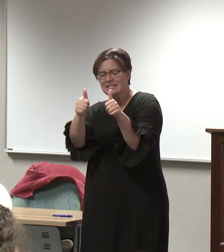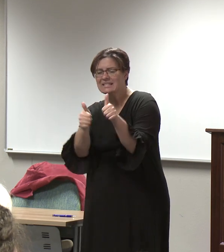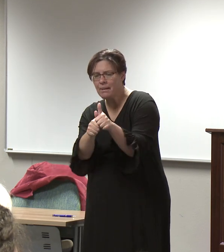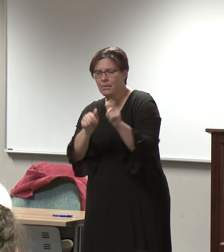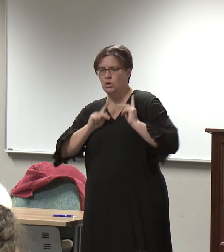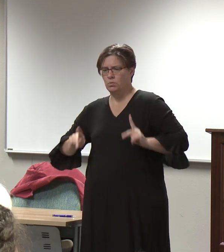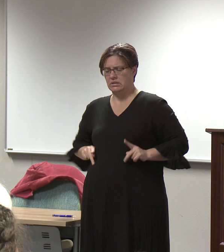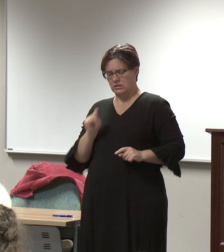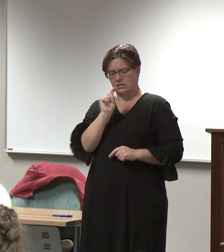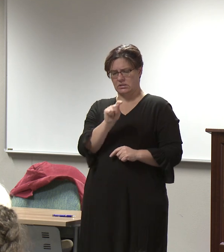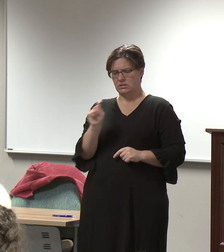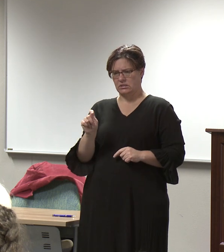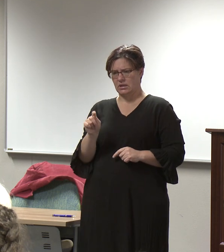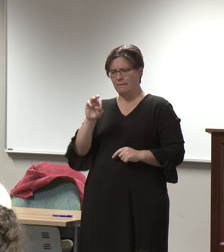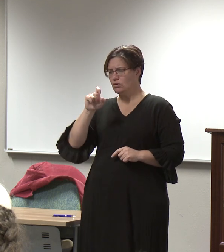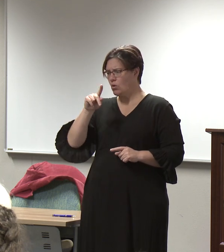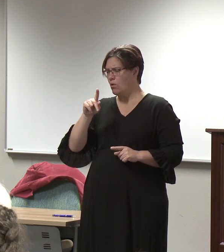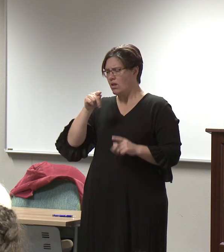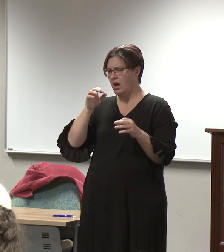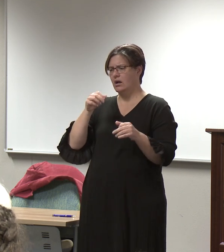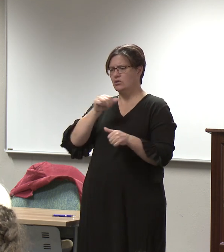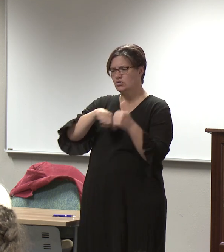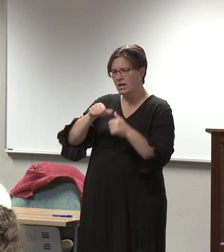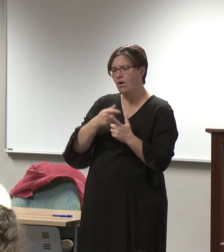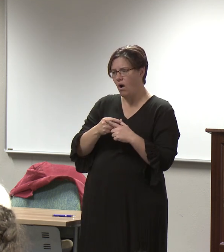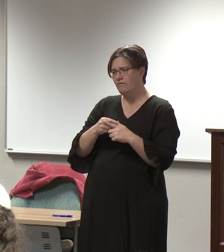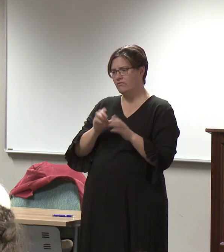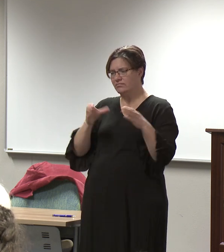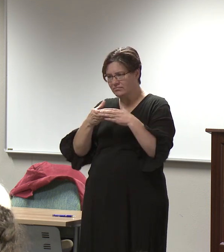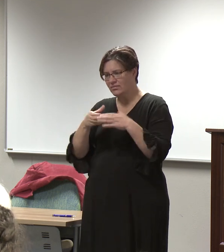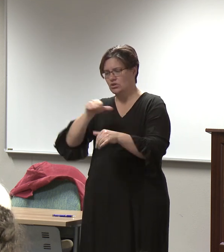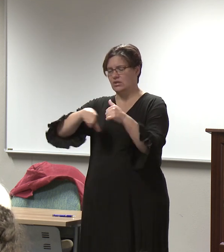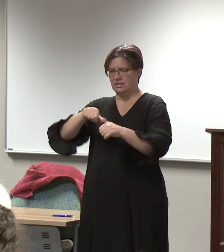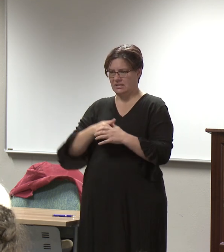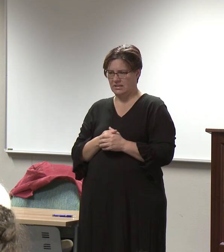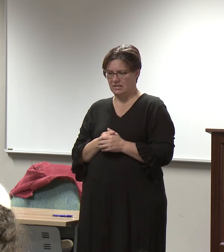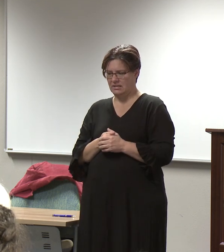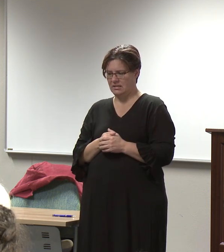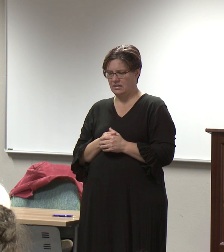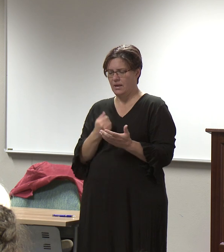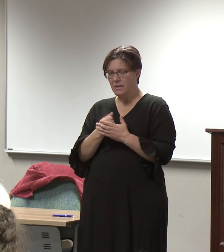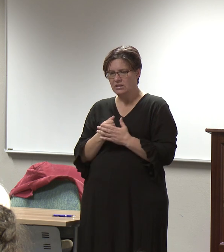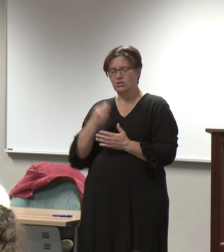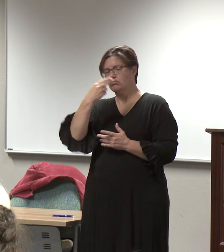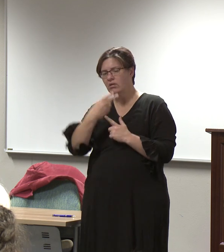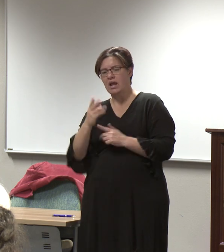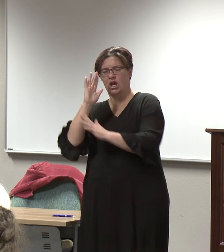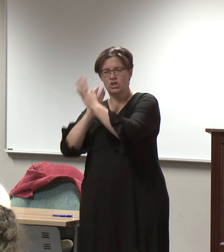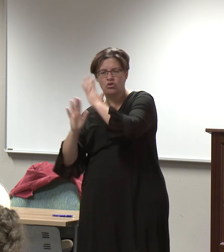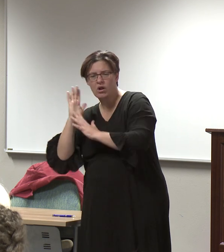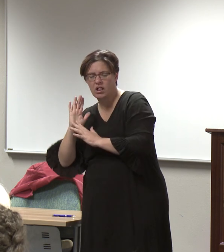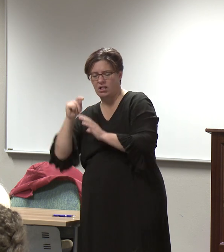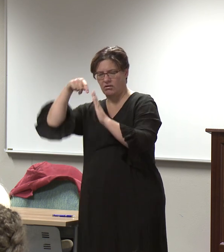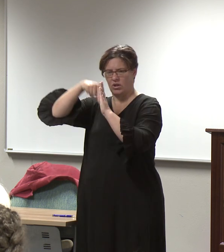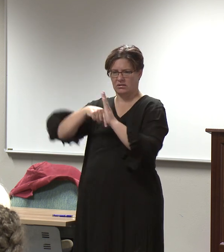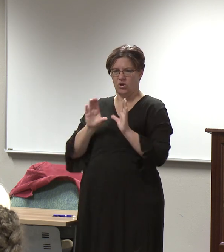subhumanity. The metropolitan society from the colonial society. They used to be geographies in historical